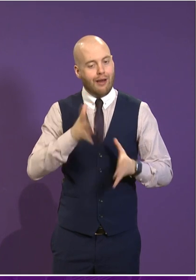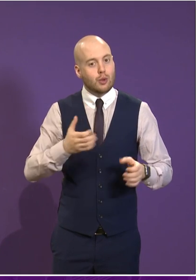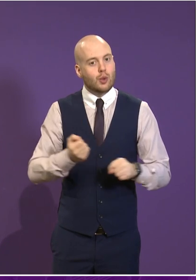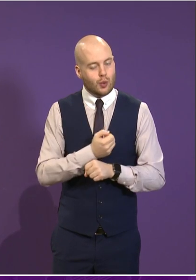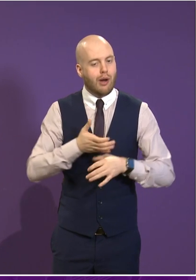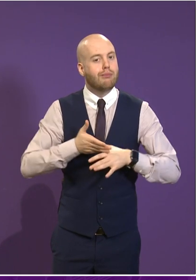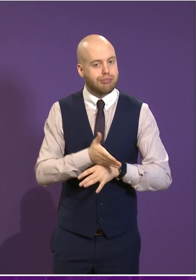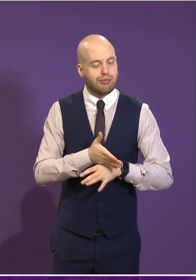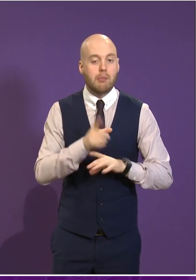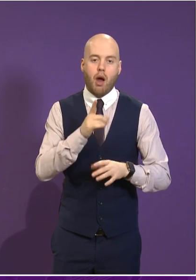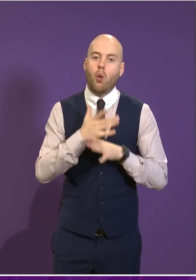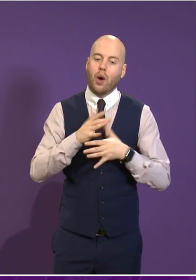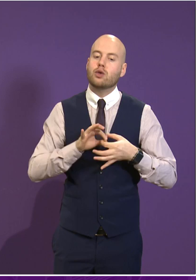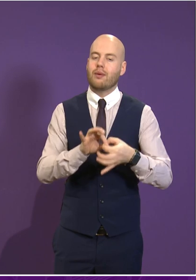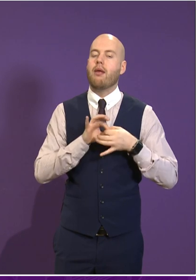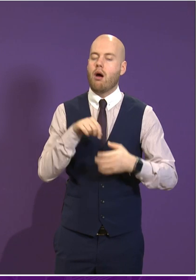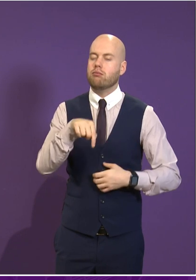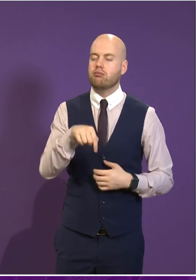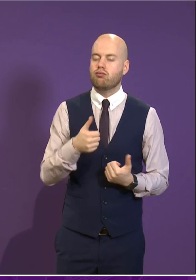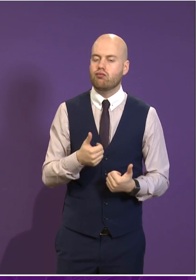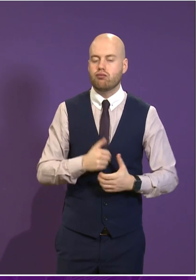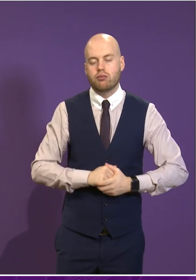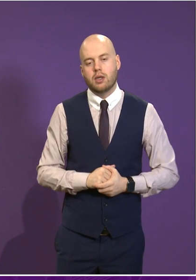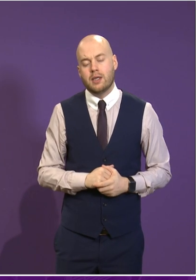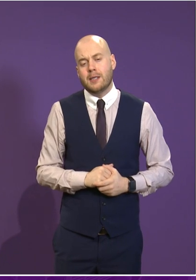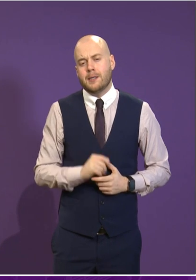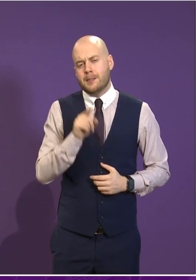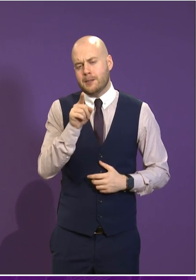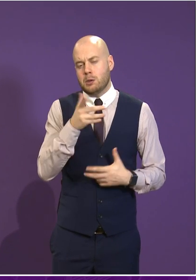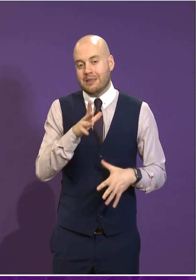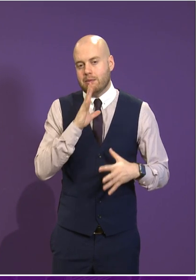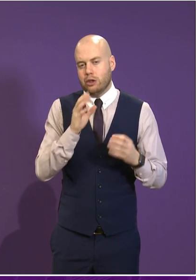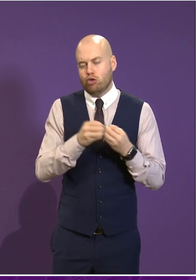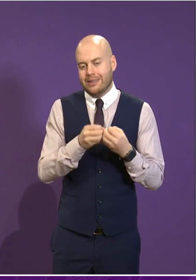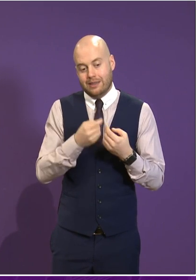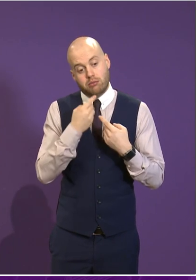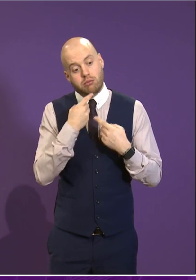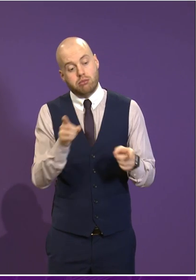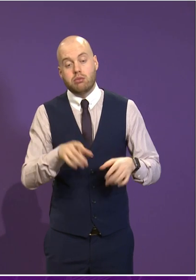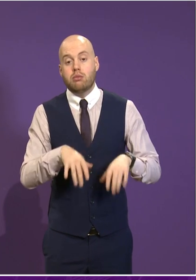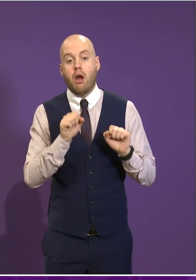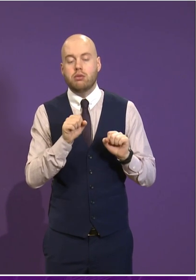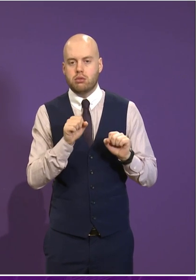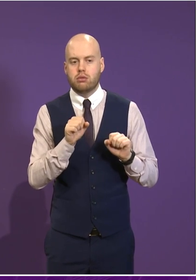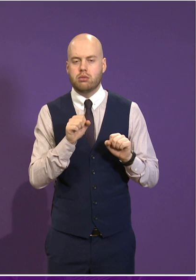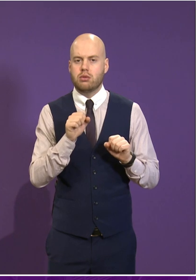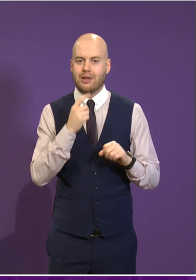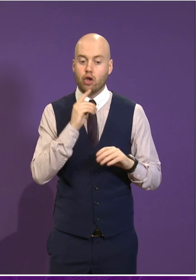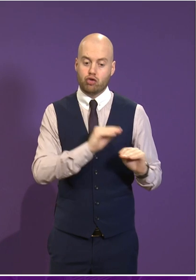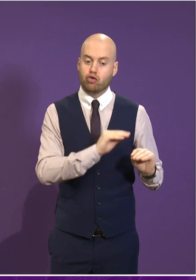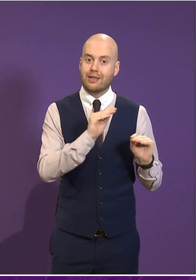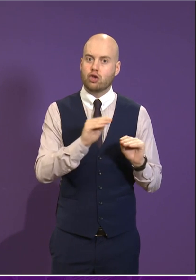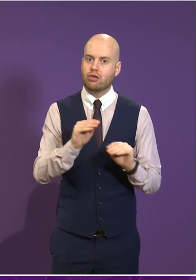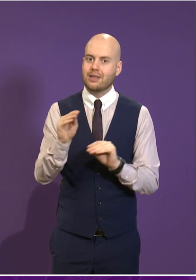on. I think one of the challenges for us, and you mentioned it in your opening remarks, in terms of particularly those transitions, and in